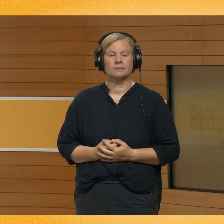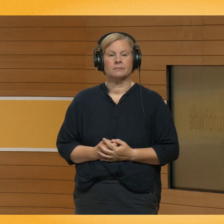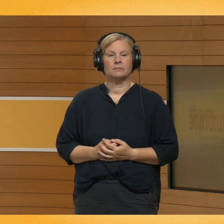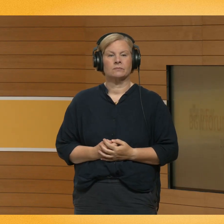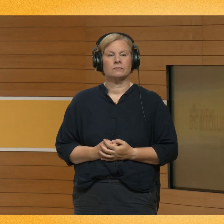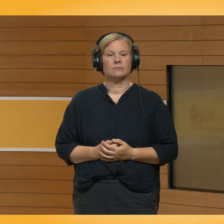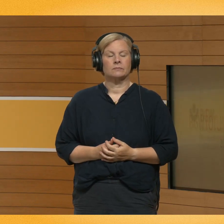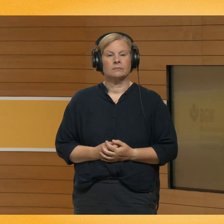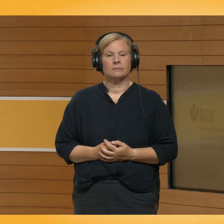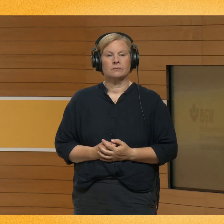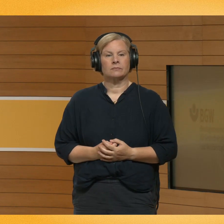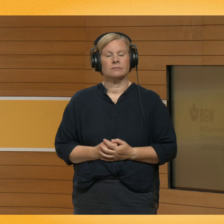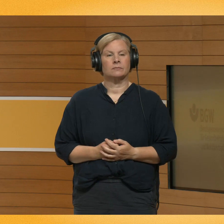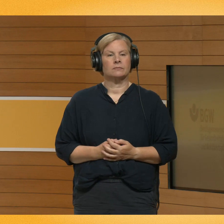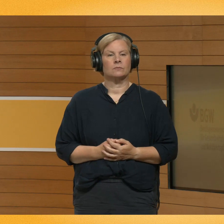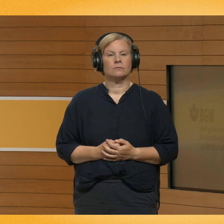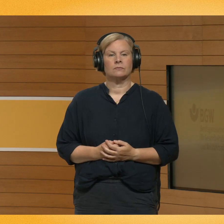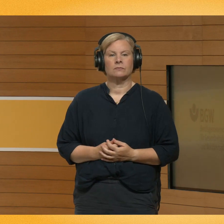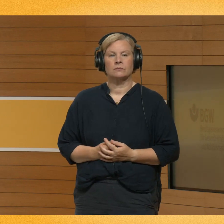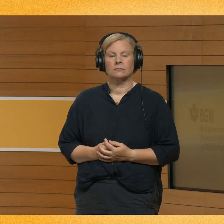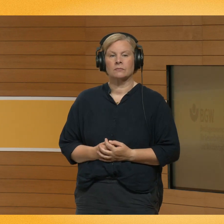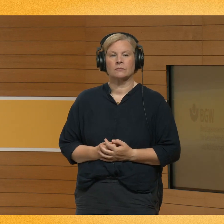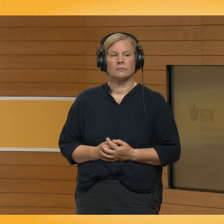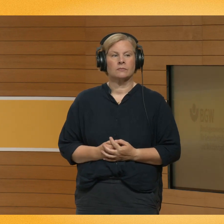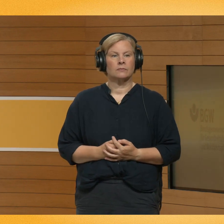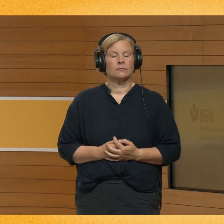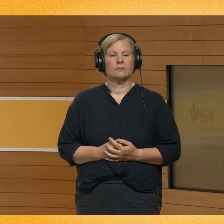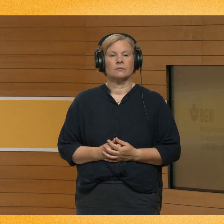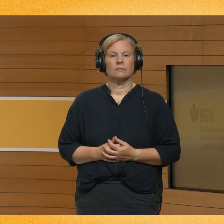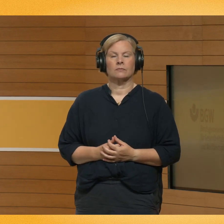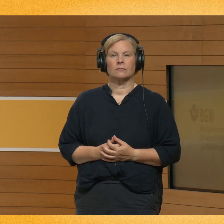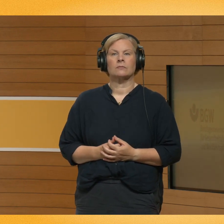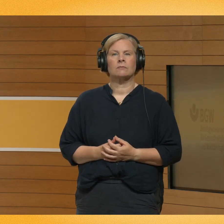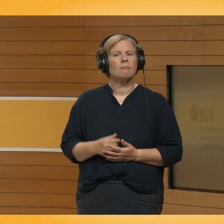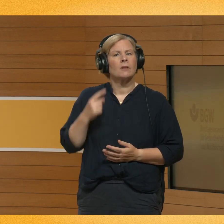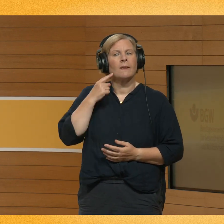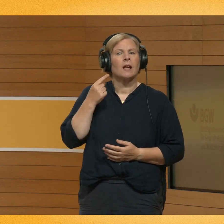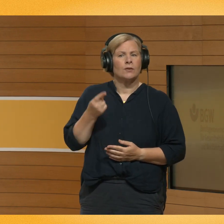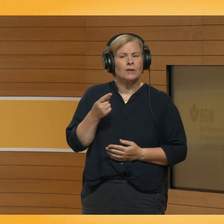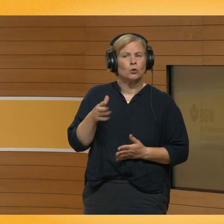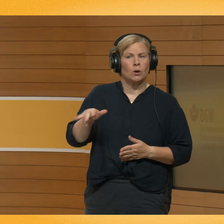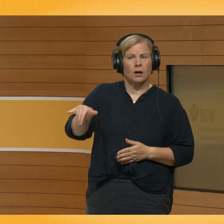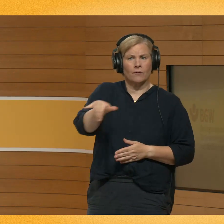and what that actually means for them if they want to become a member of the staff?